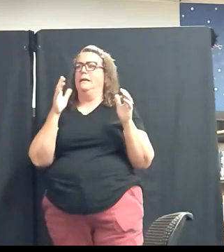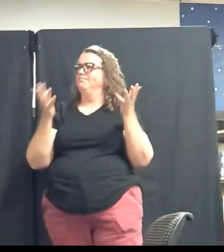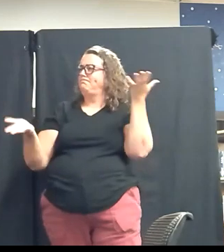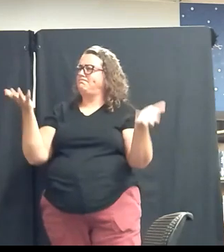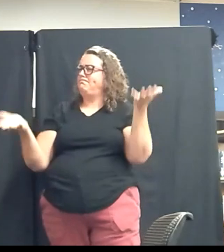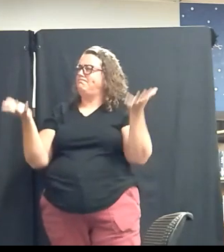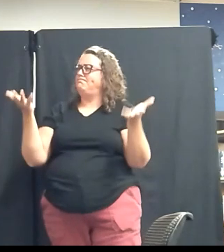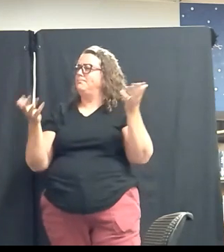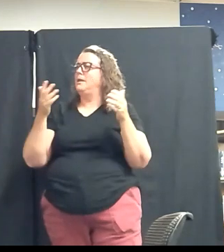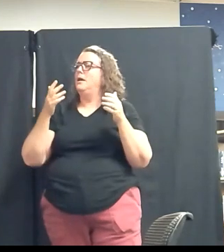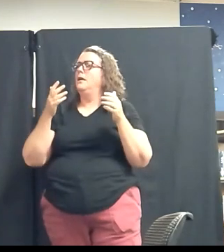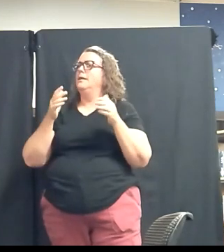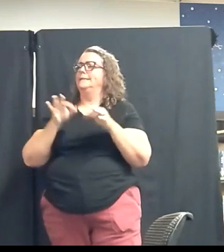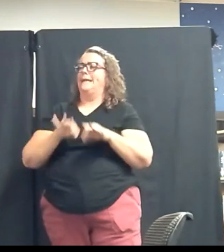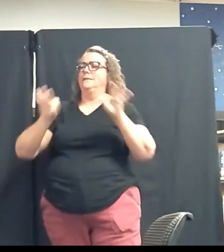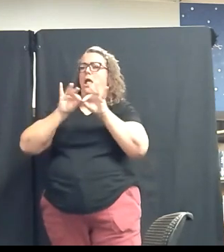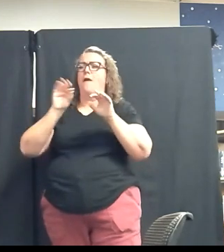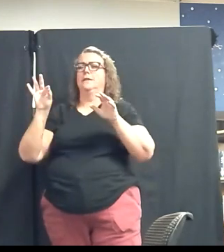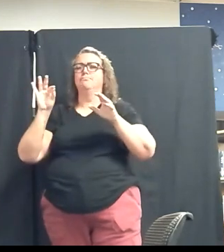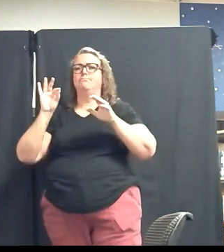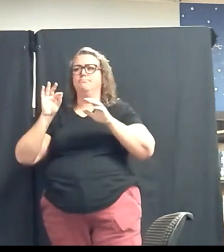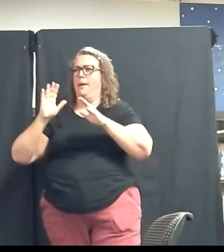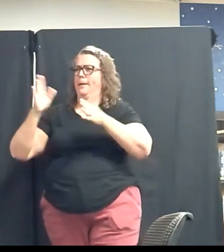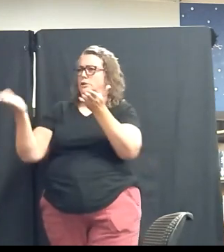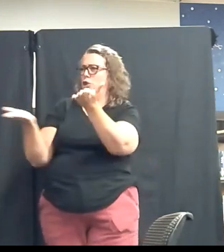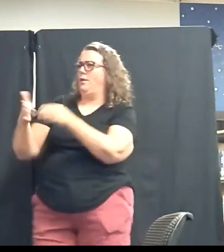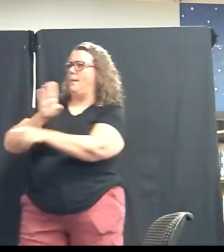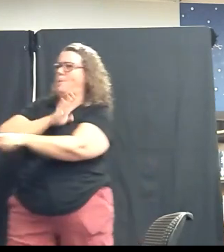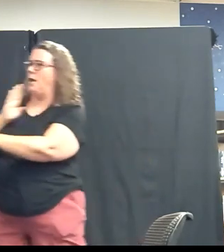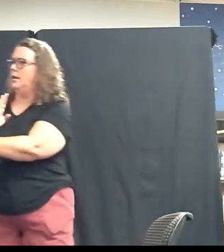it as they would because there was that projected shortfall?